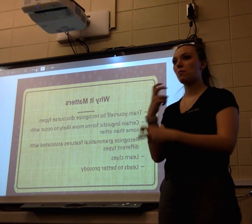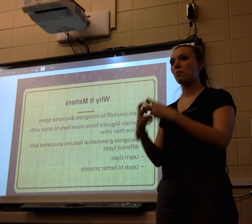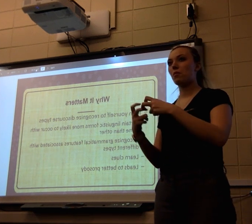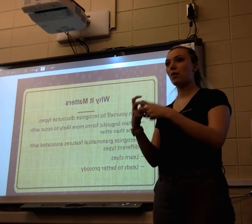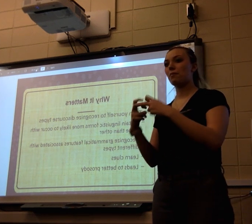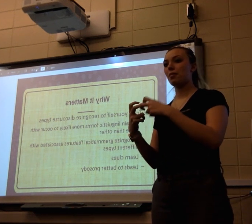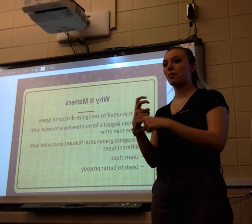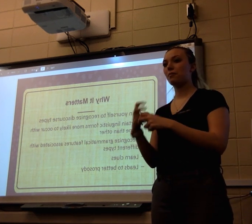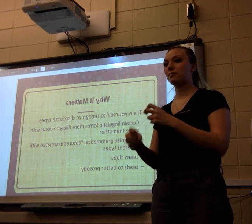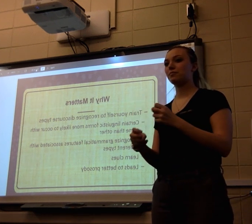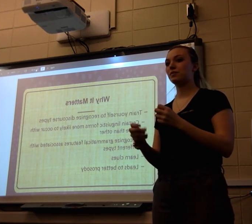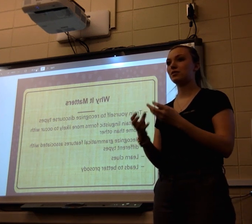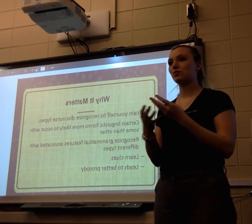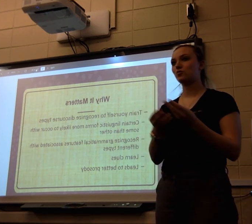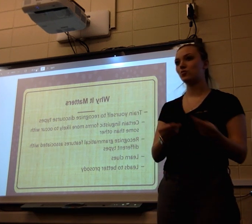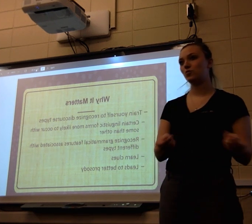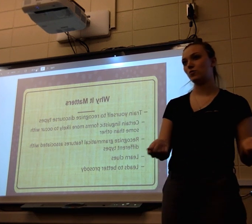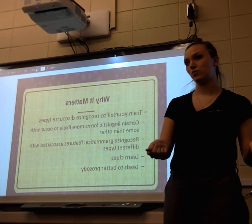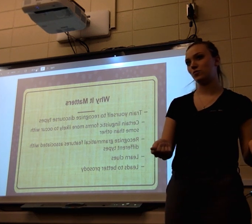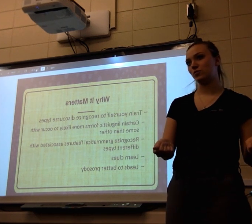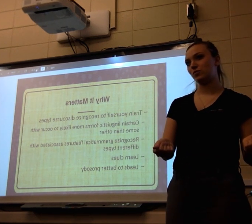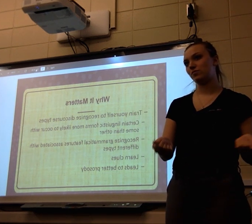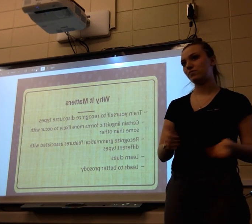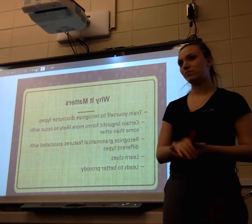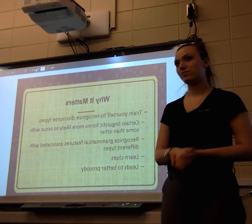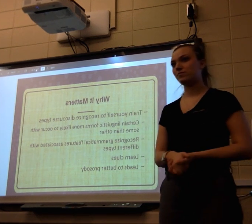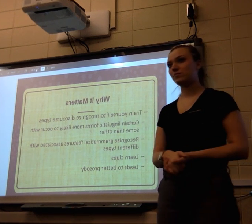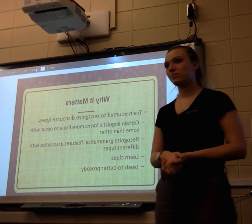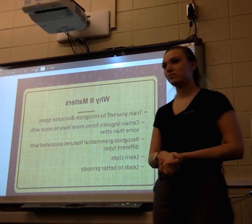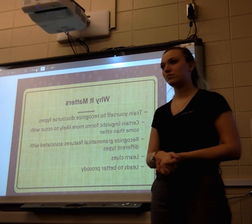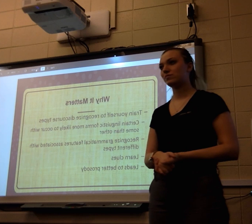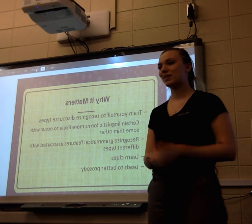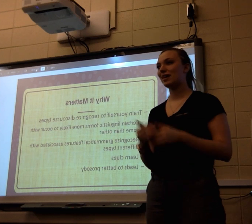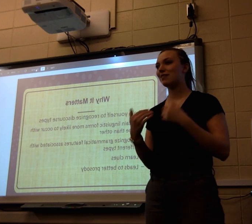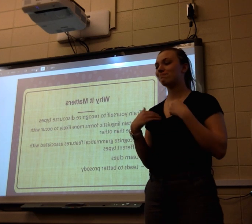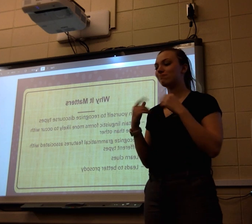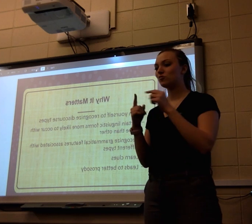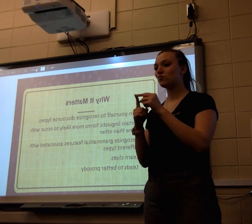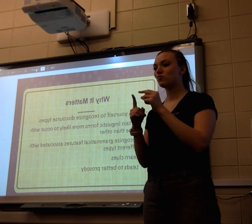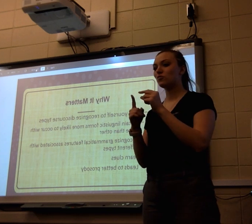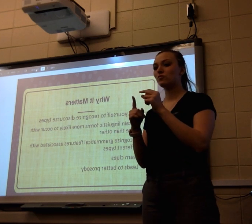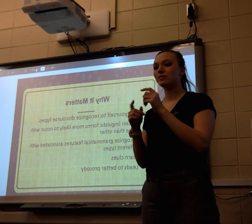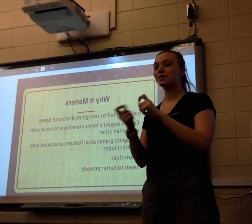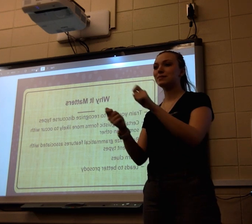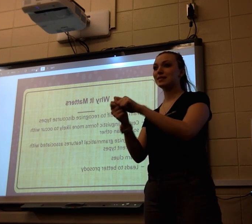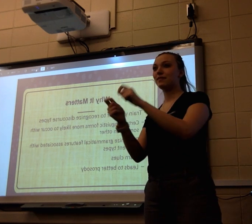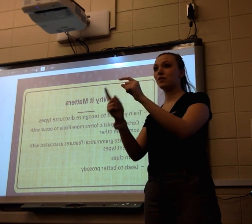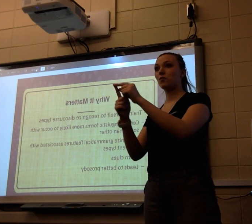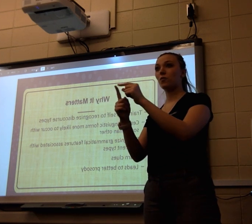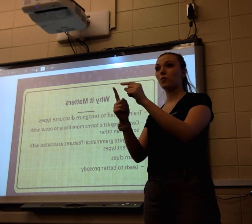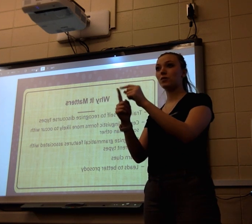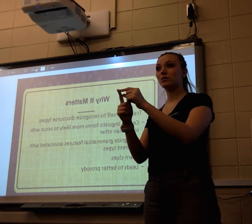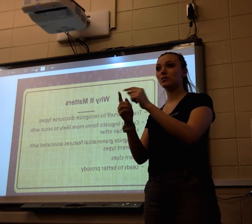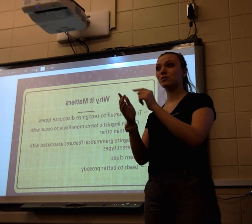So there are certain words that I have. It's also in your packet a list of some cue words.